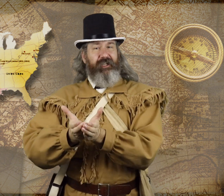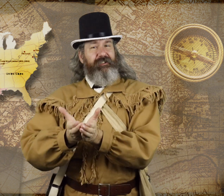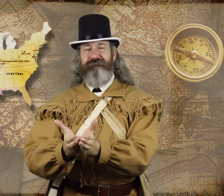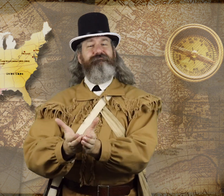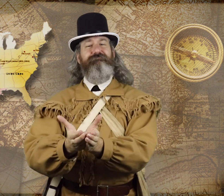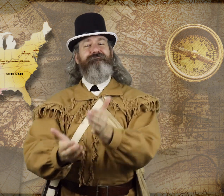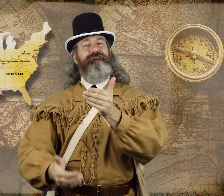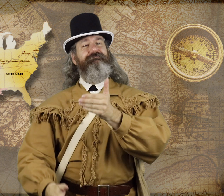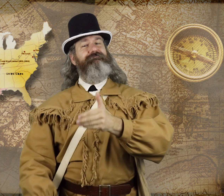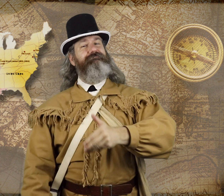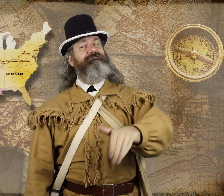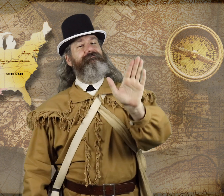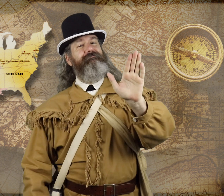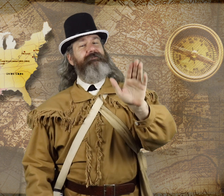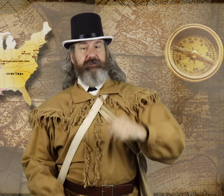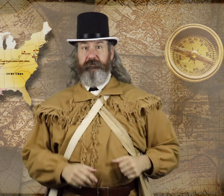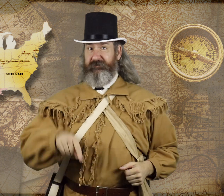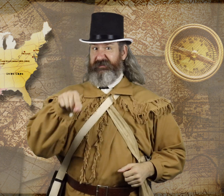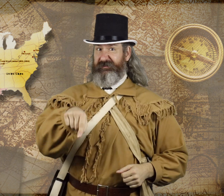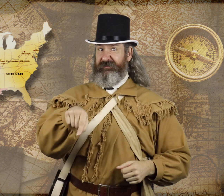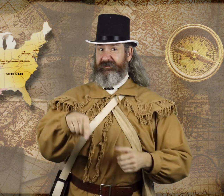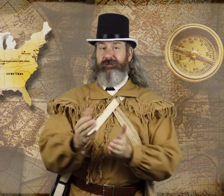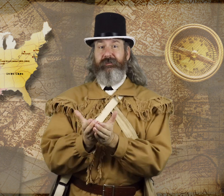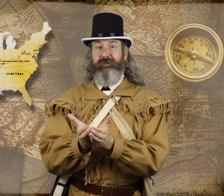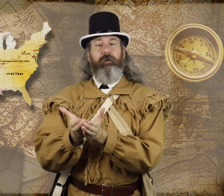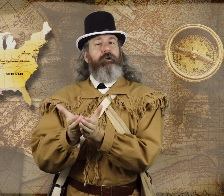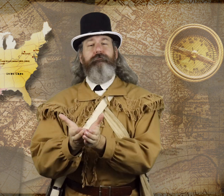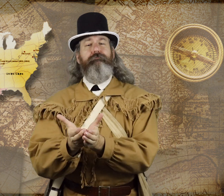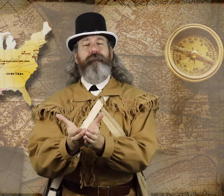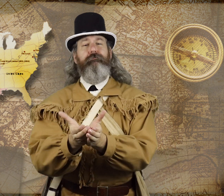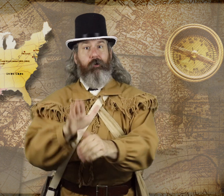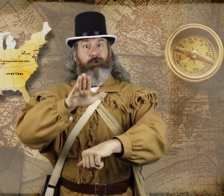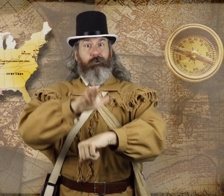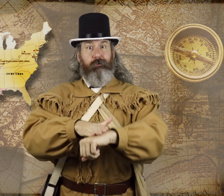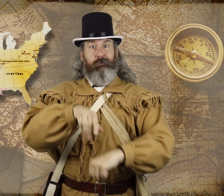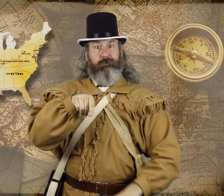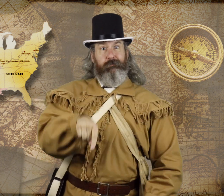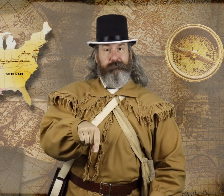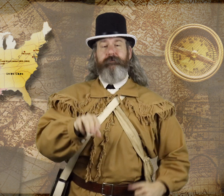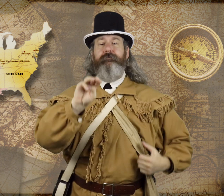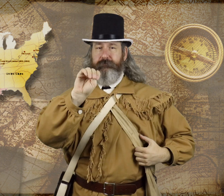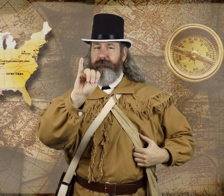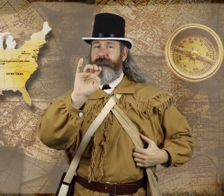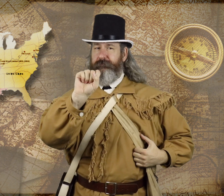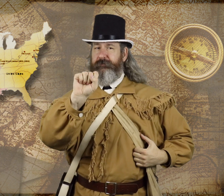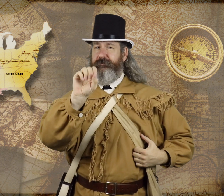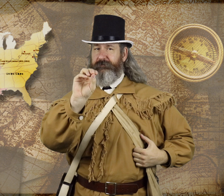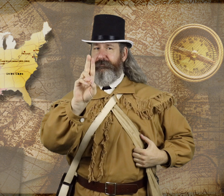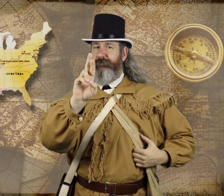The men sailed their boats north along the Missouri River.